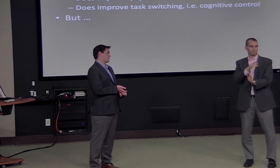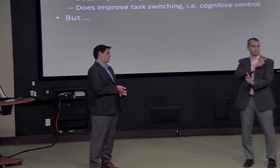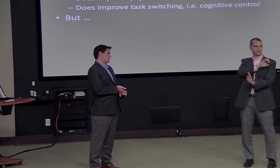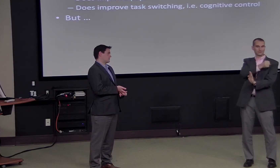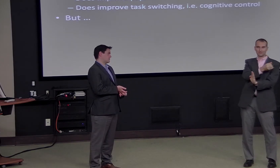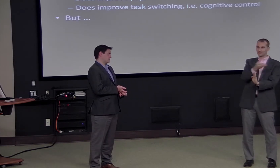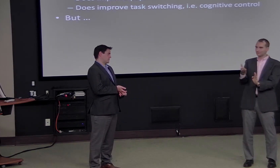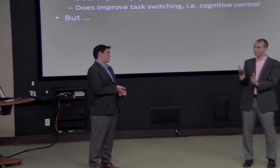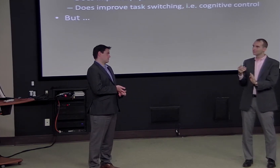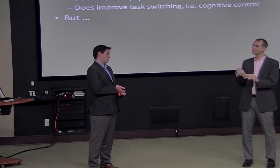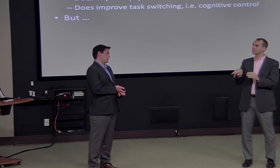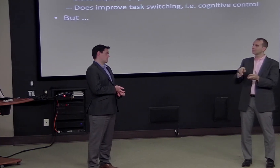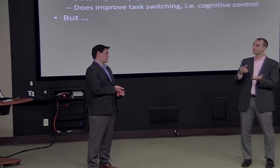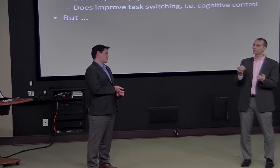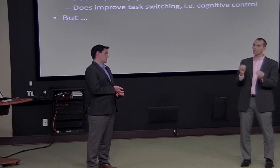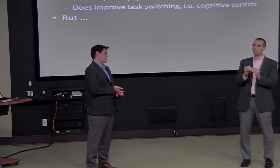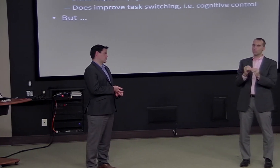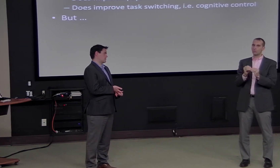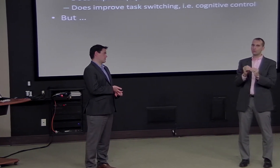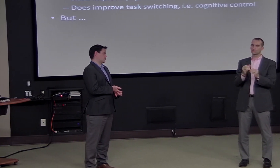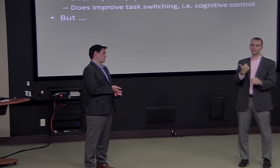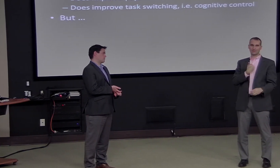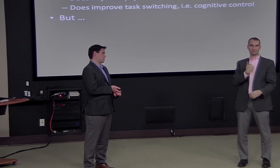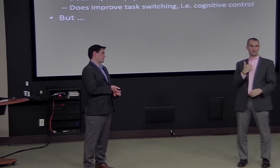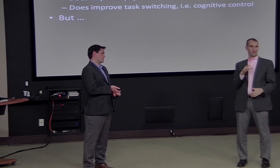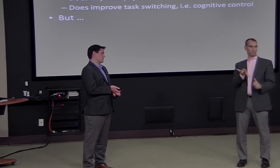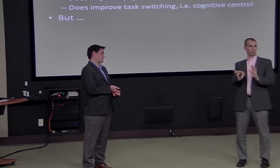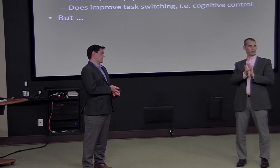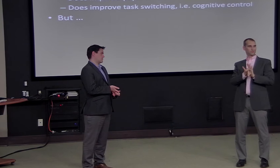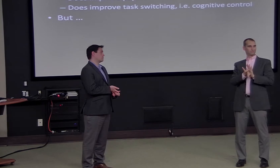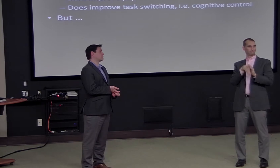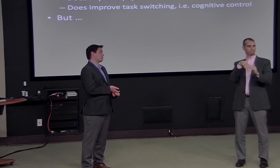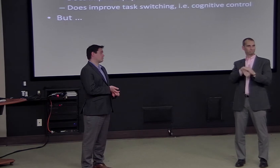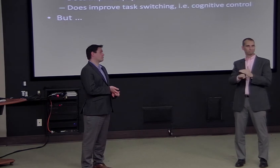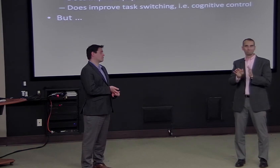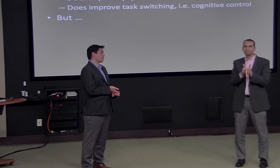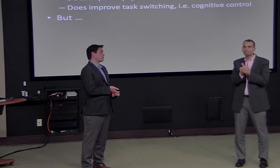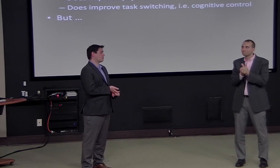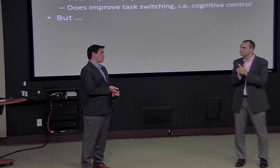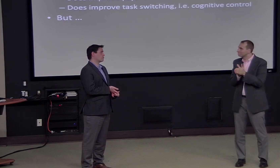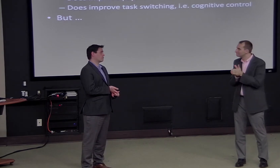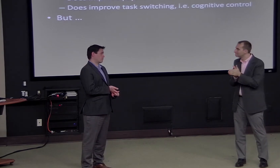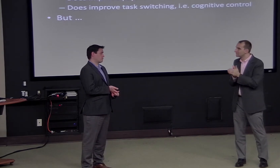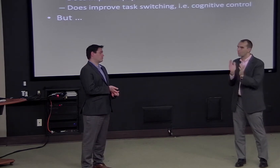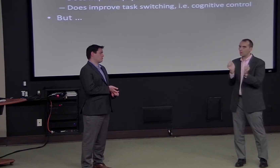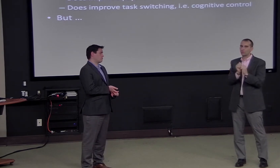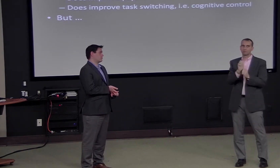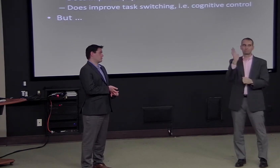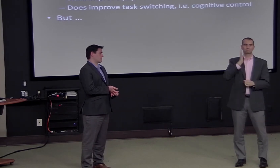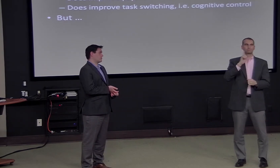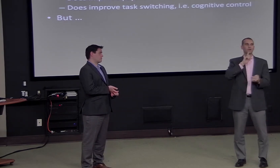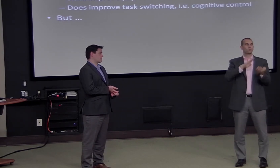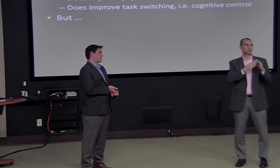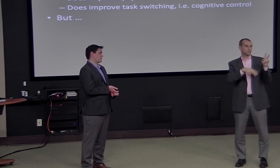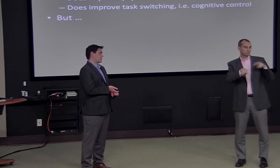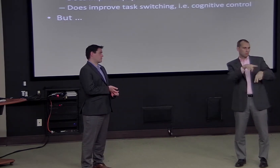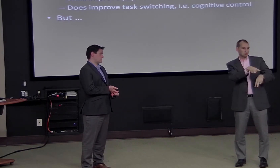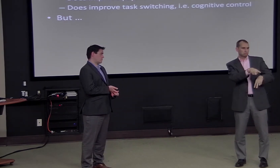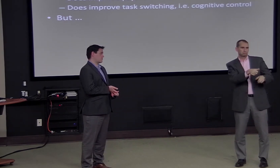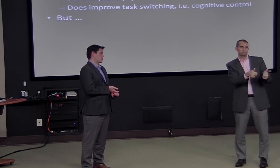notice that the generational changes since the 70s, typically our students are interested